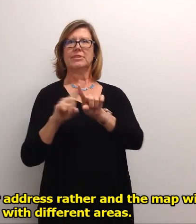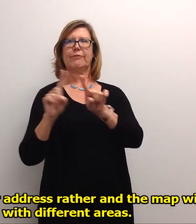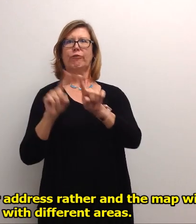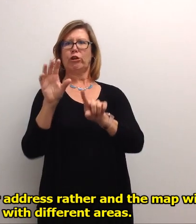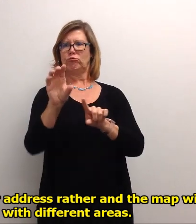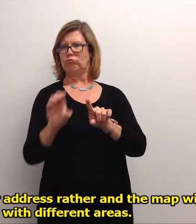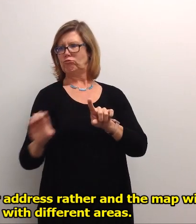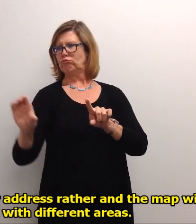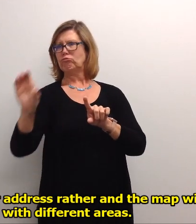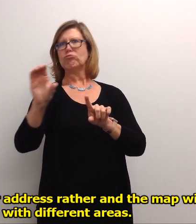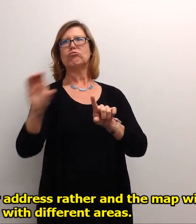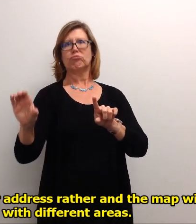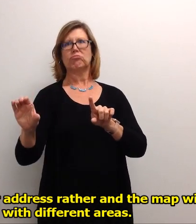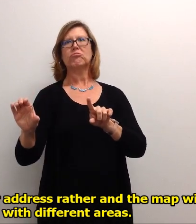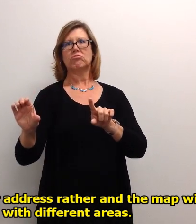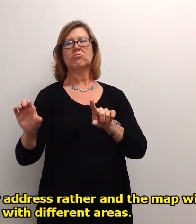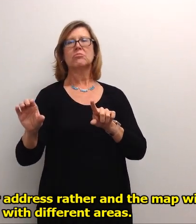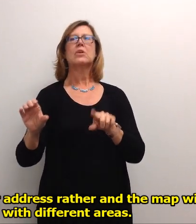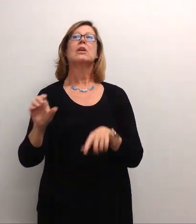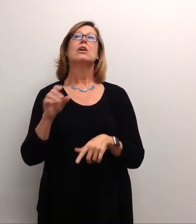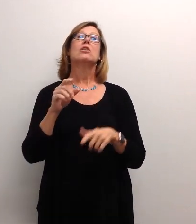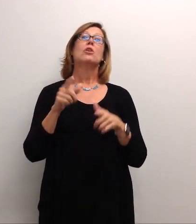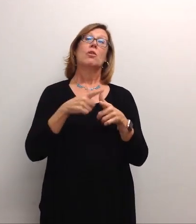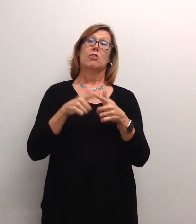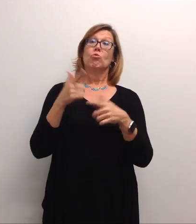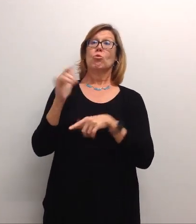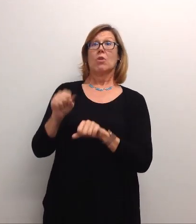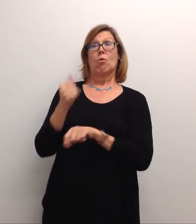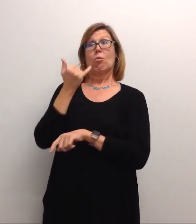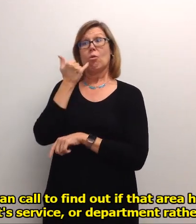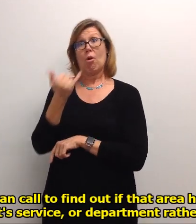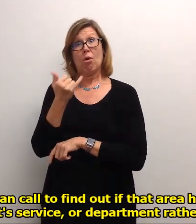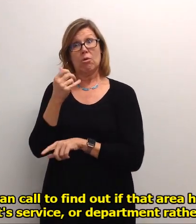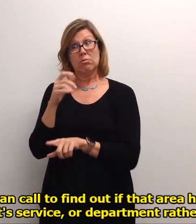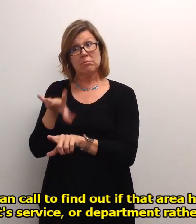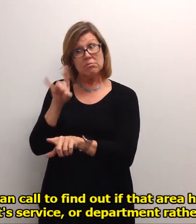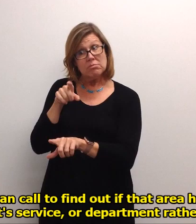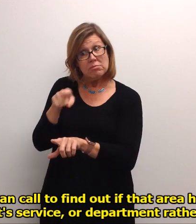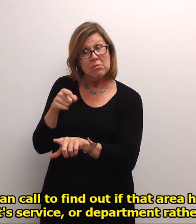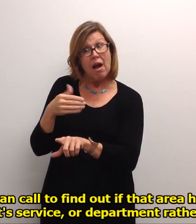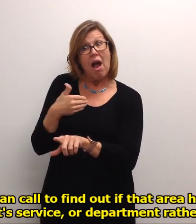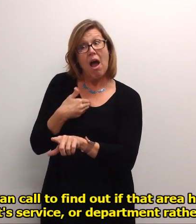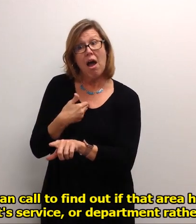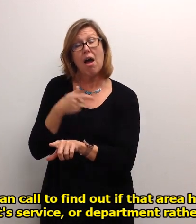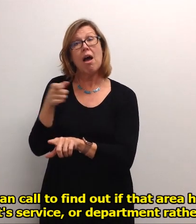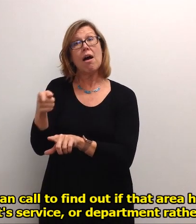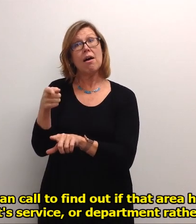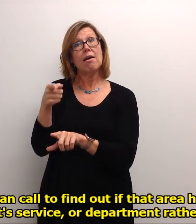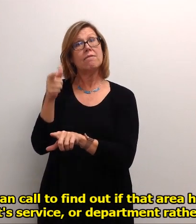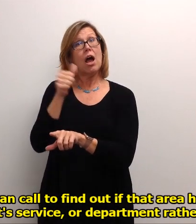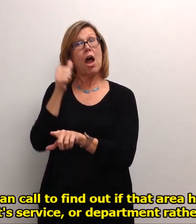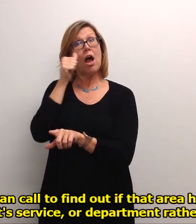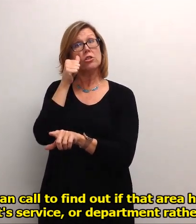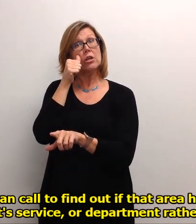populate with different areas, and then you can call to find out if that area has